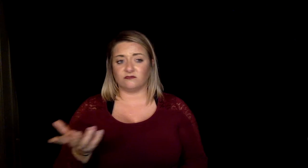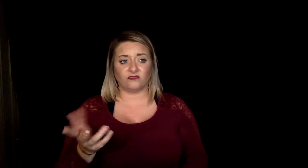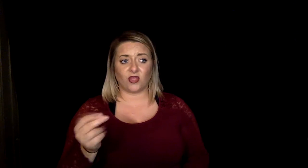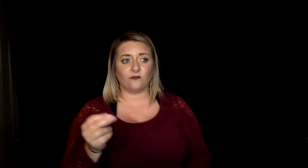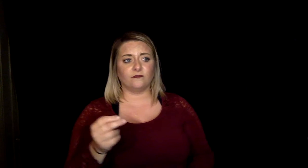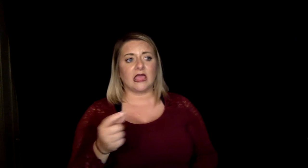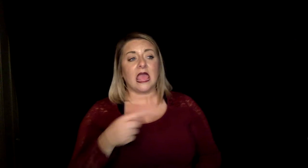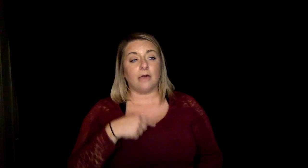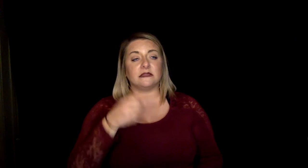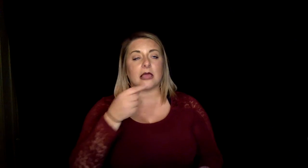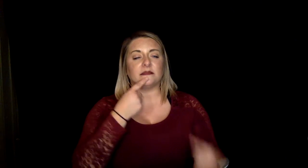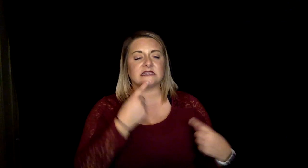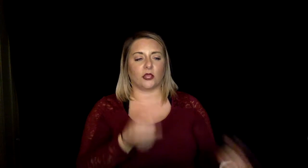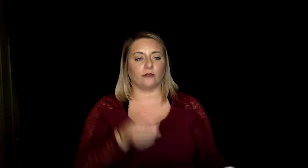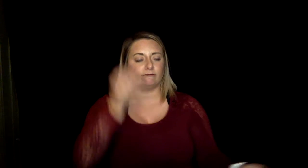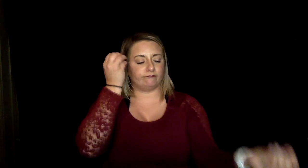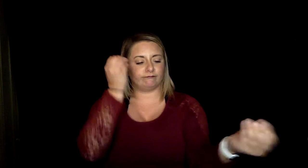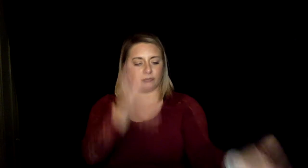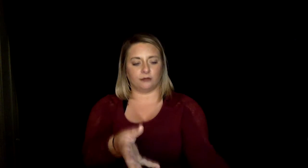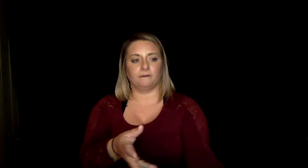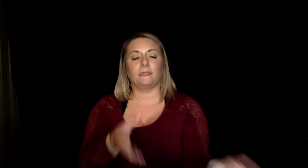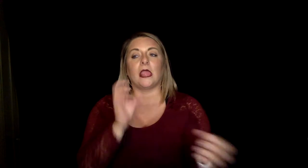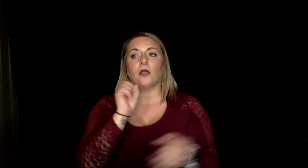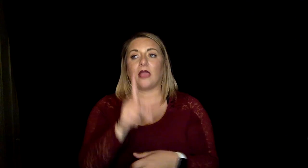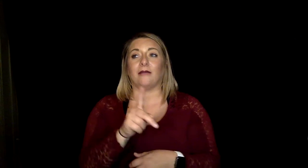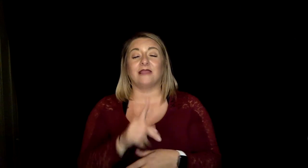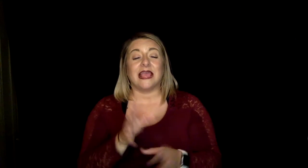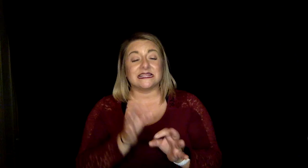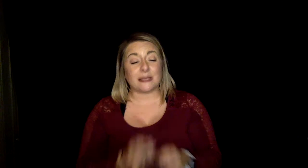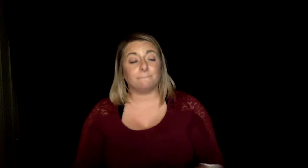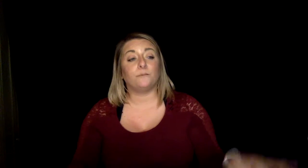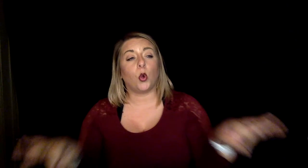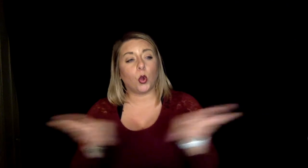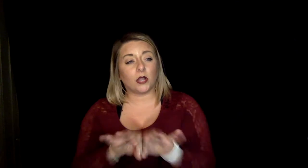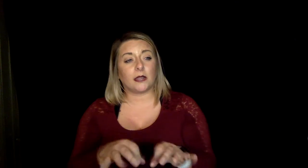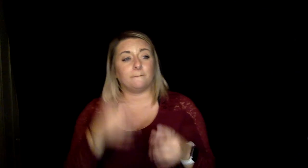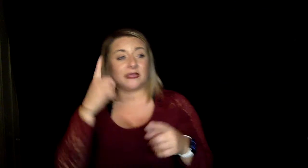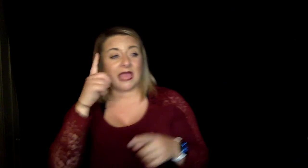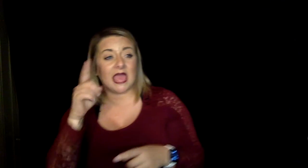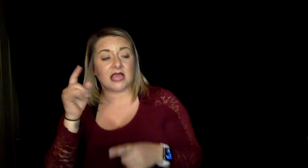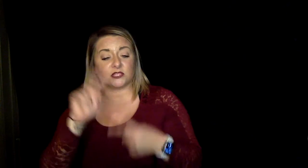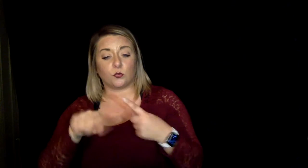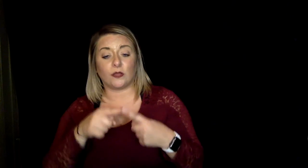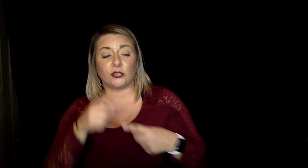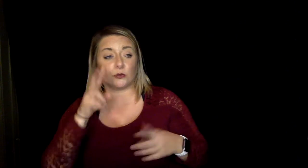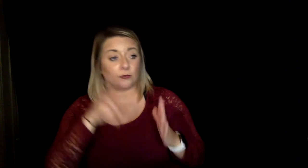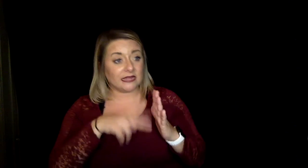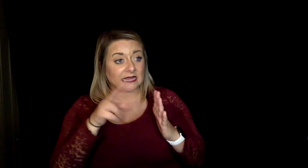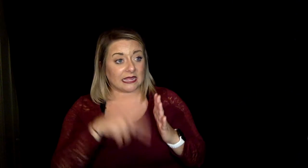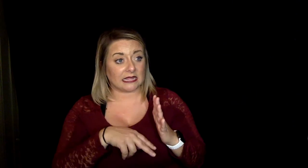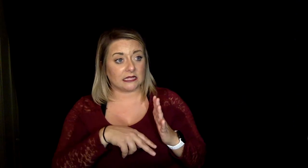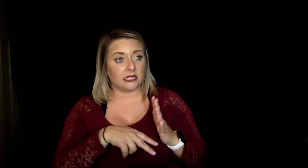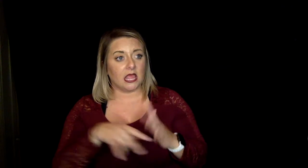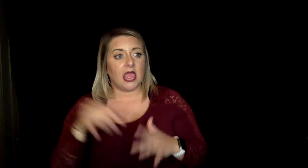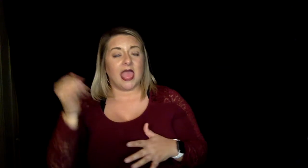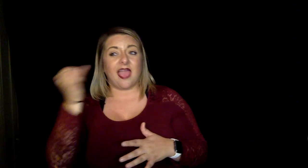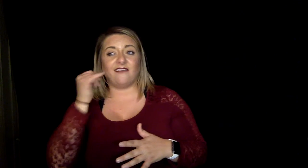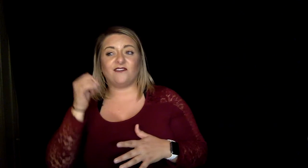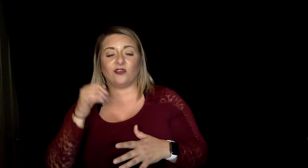No? I'm going to tell you. Okay. It's important because when you're reading, if